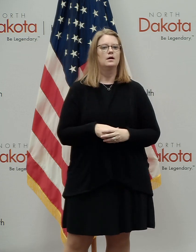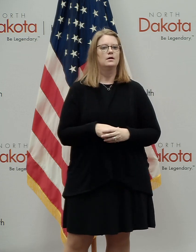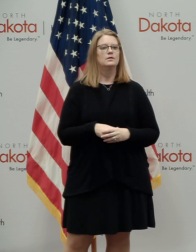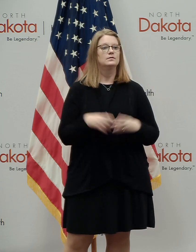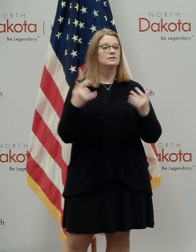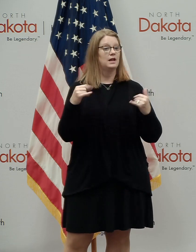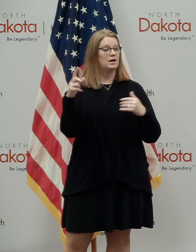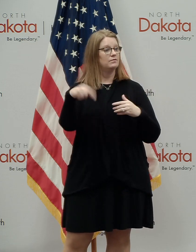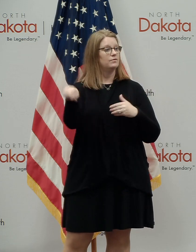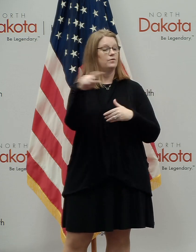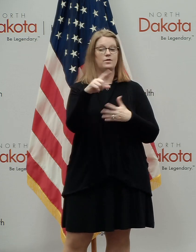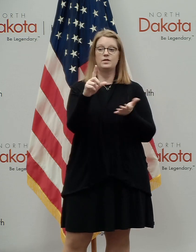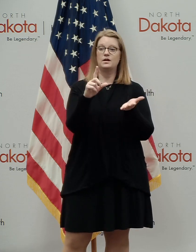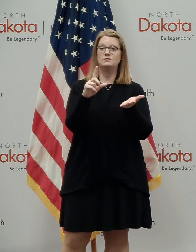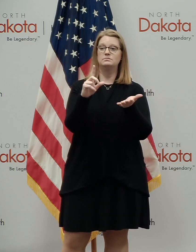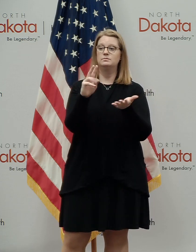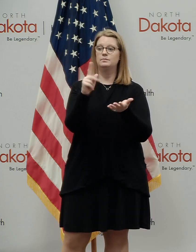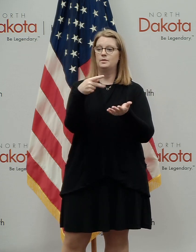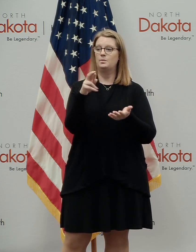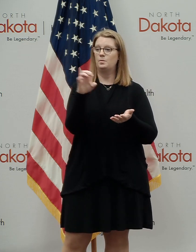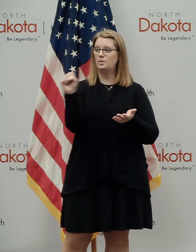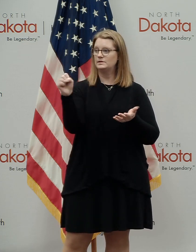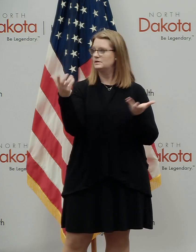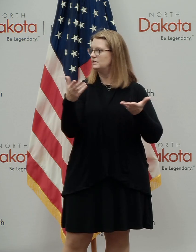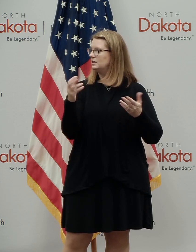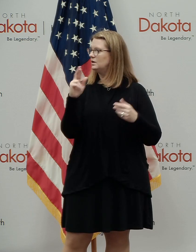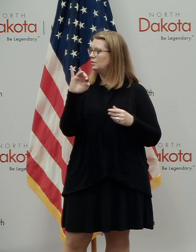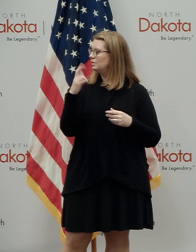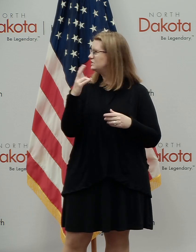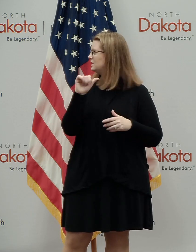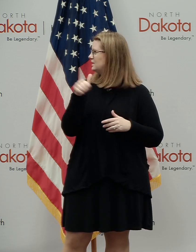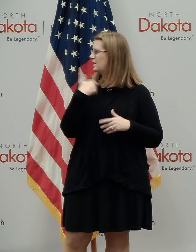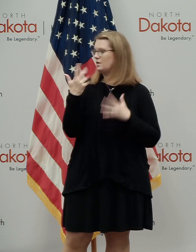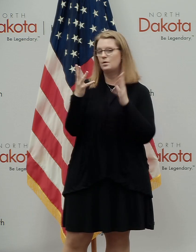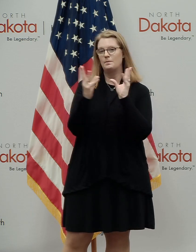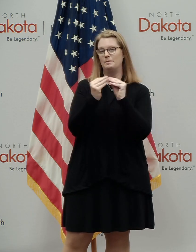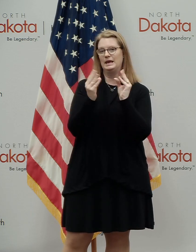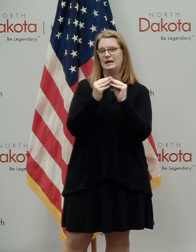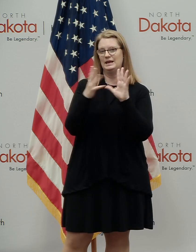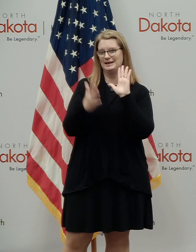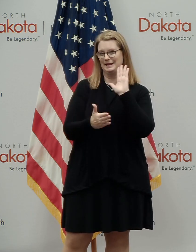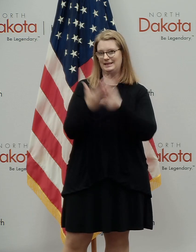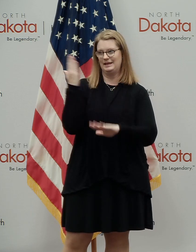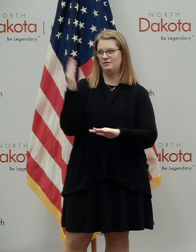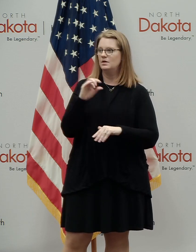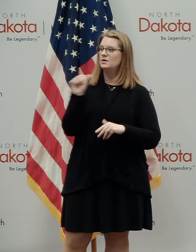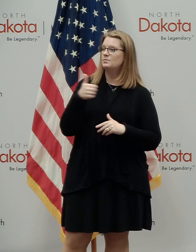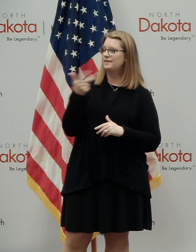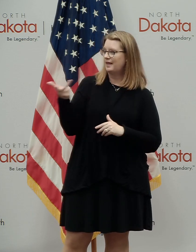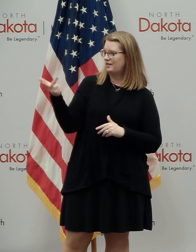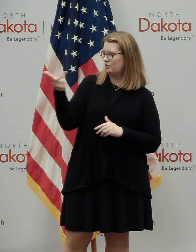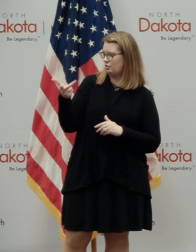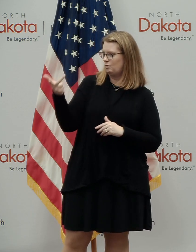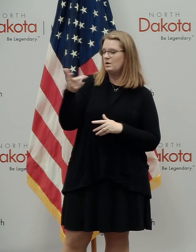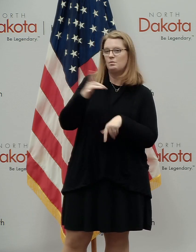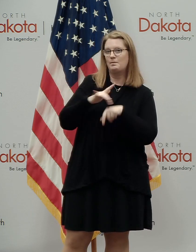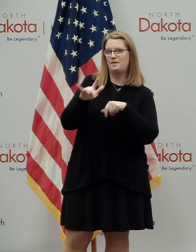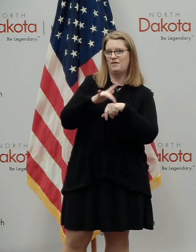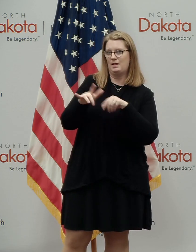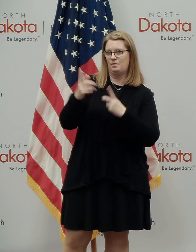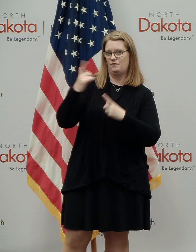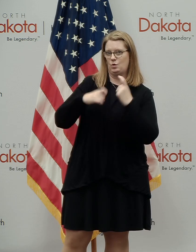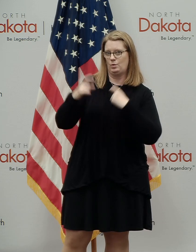press that's here online, Rich had another meeting he had to head out to, but the other three leaders will be available for